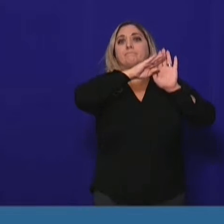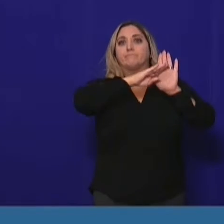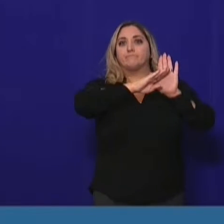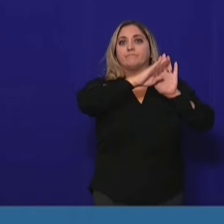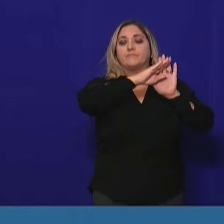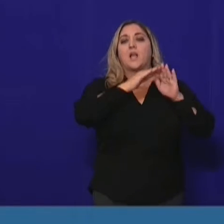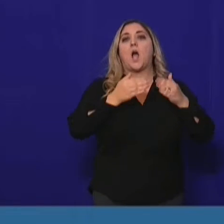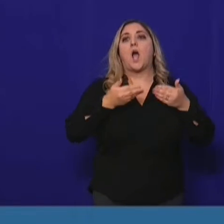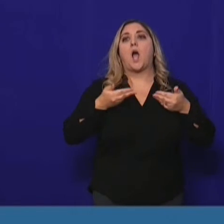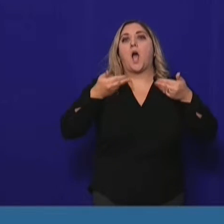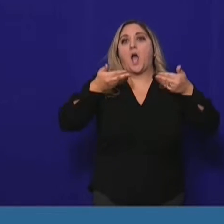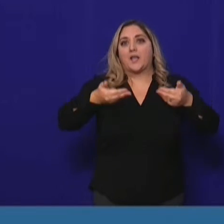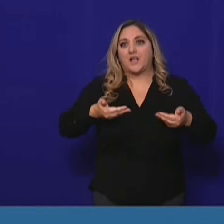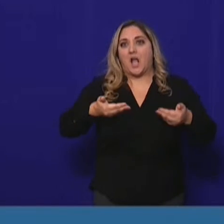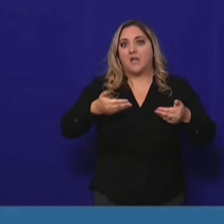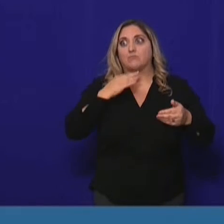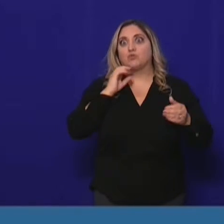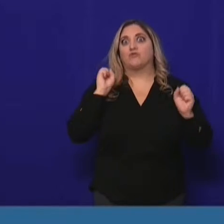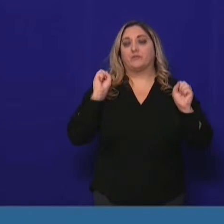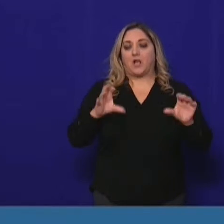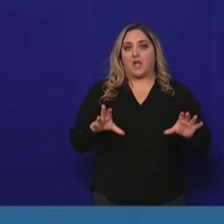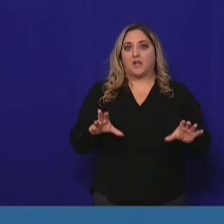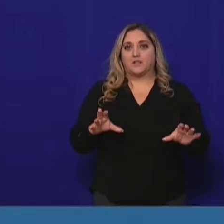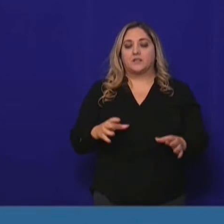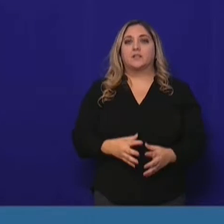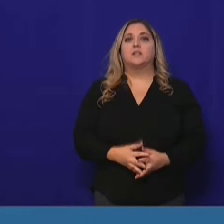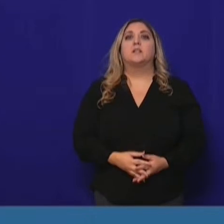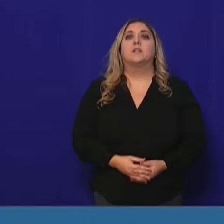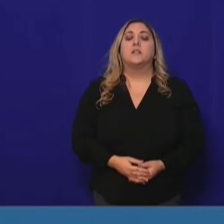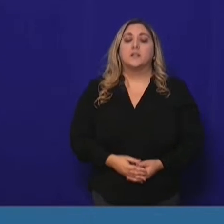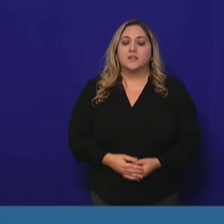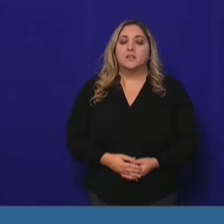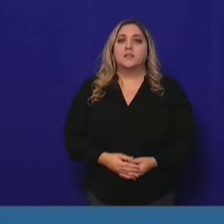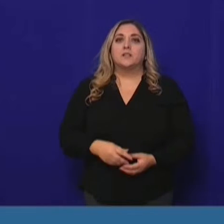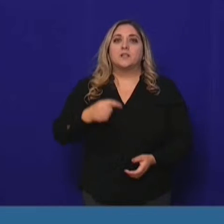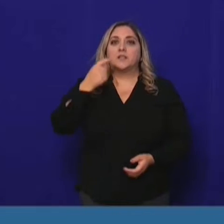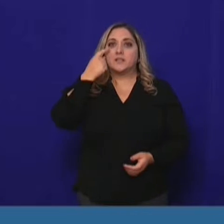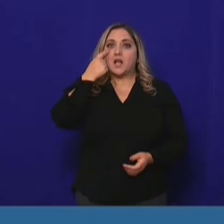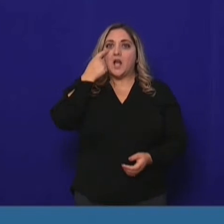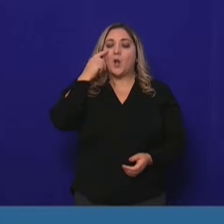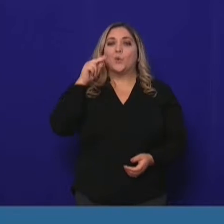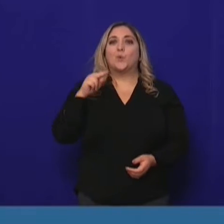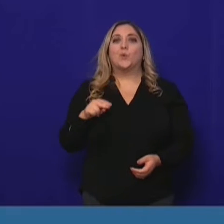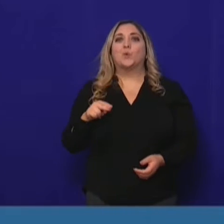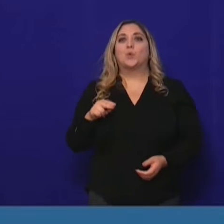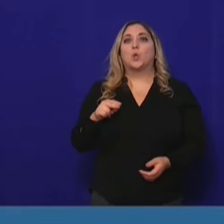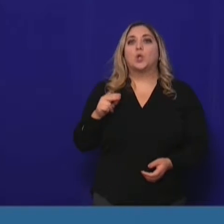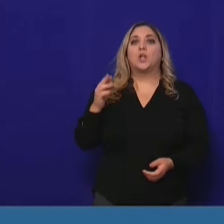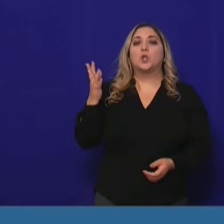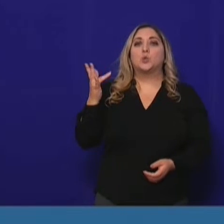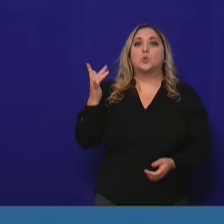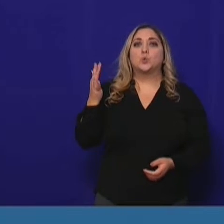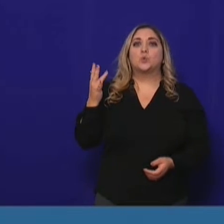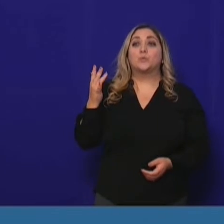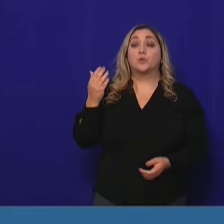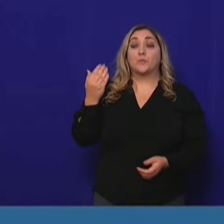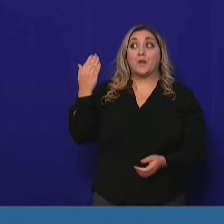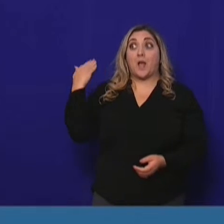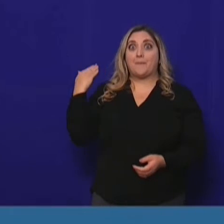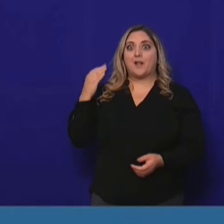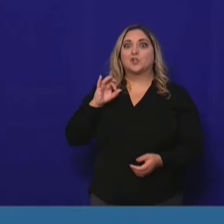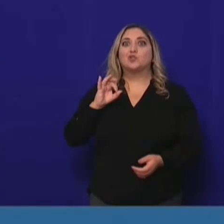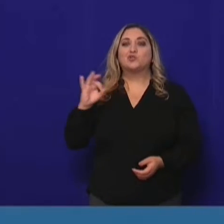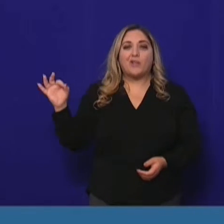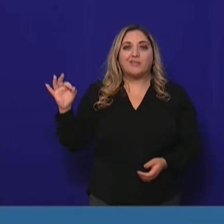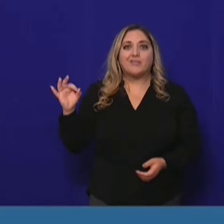daqskemm kienet fil-ġimgħat li għaddew. Infatti din il-figure turi propju il-każijiet li kien qed ikollna ġodda